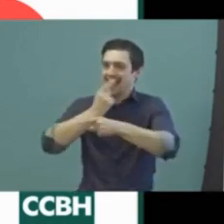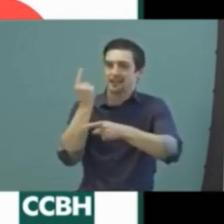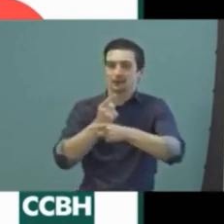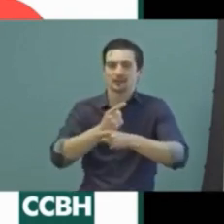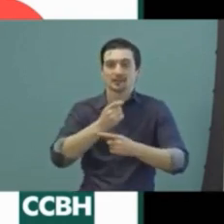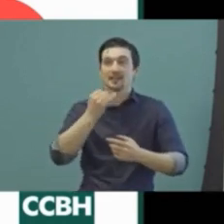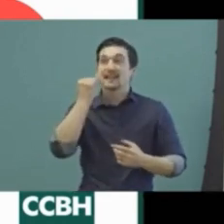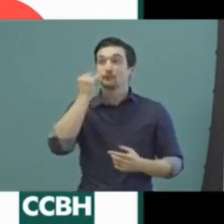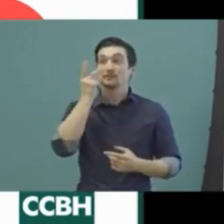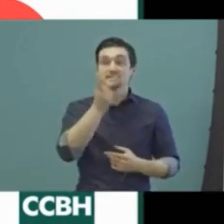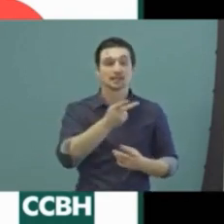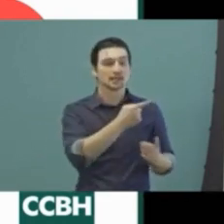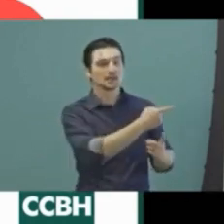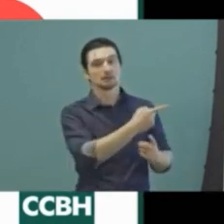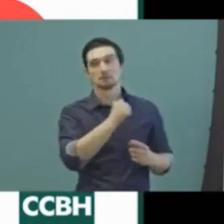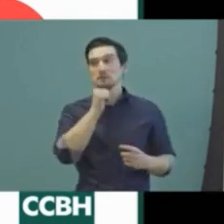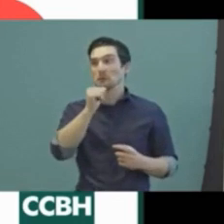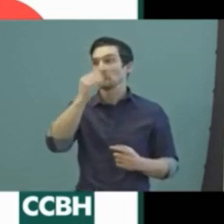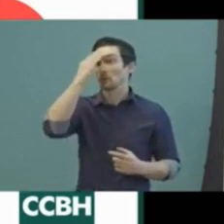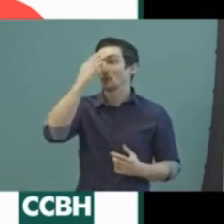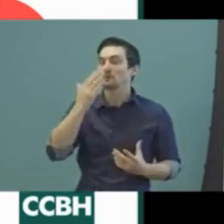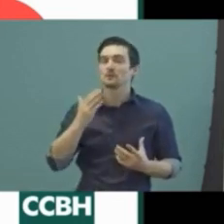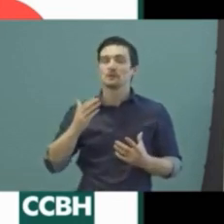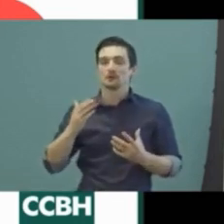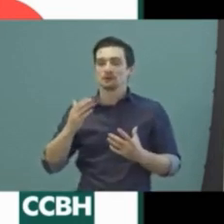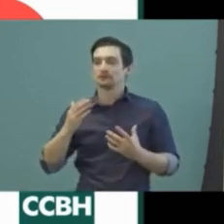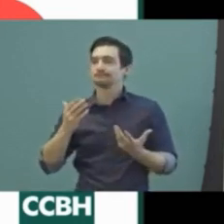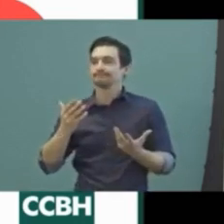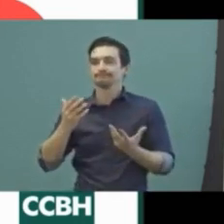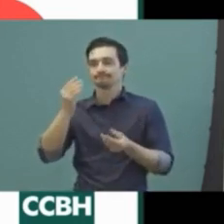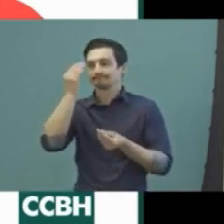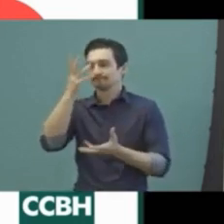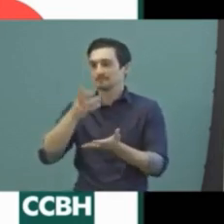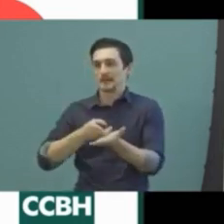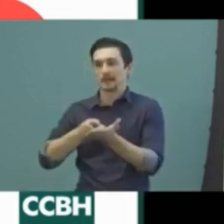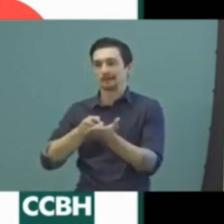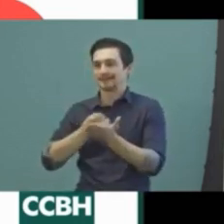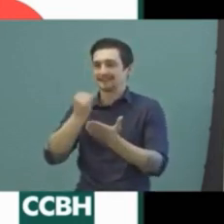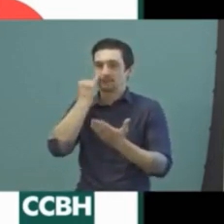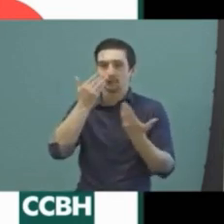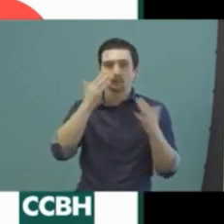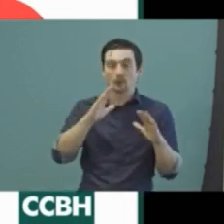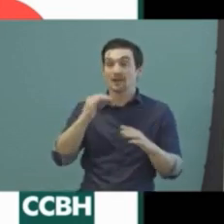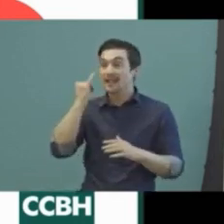unknowns until we have accurate information, and we will continue to update as we can.